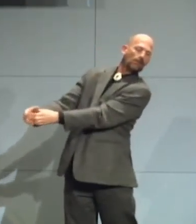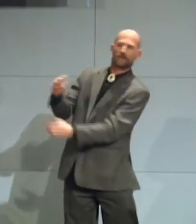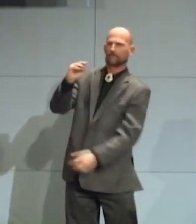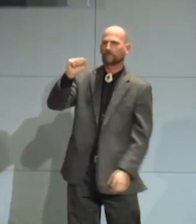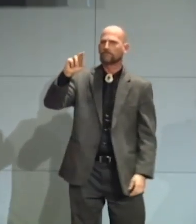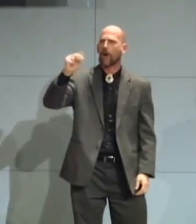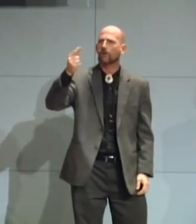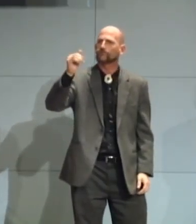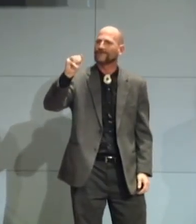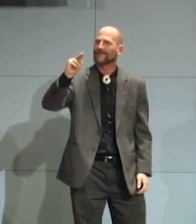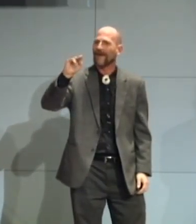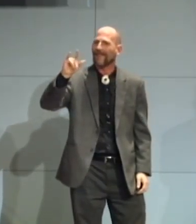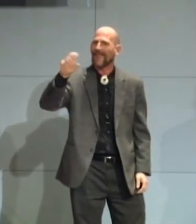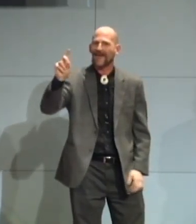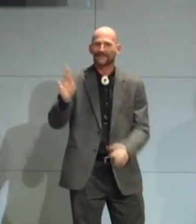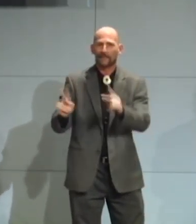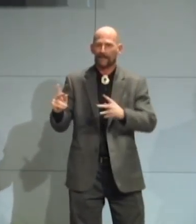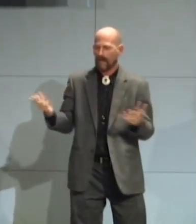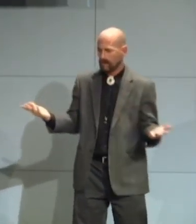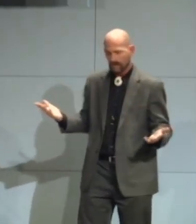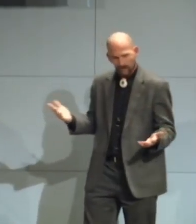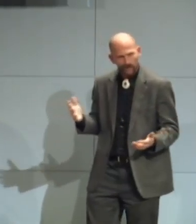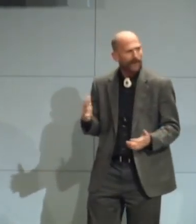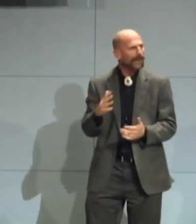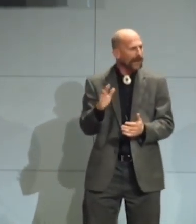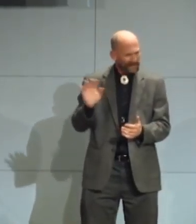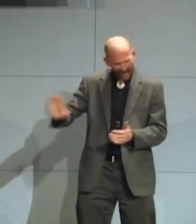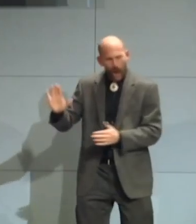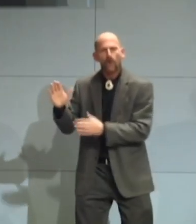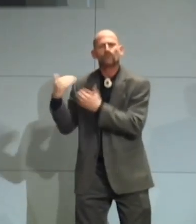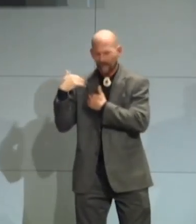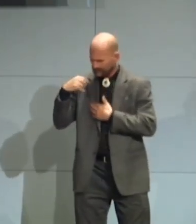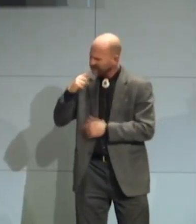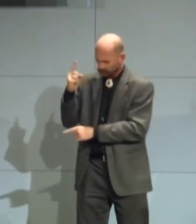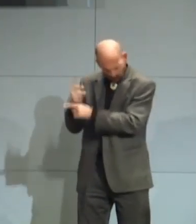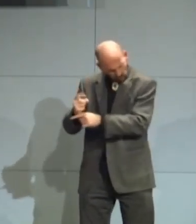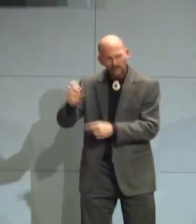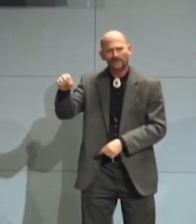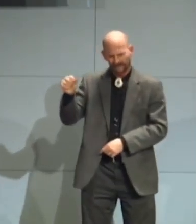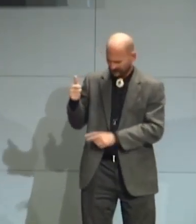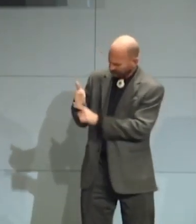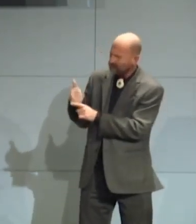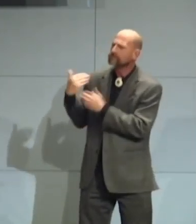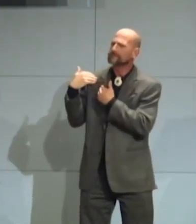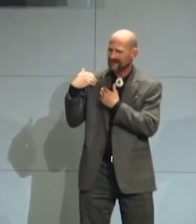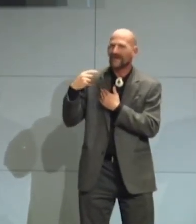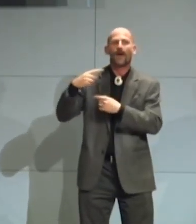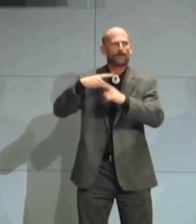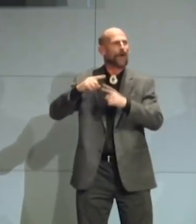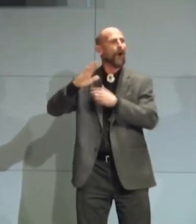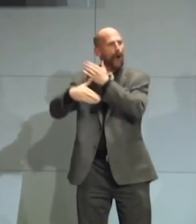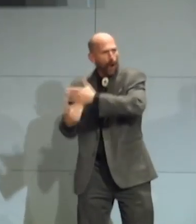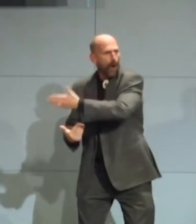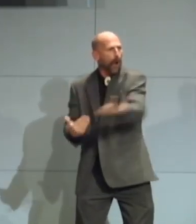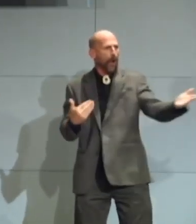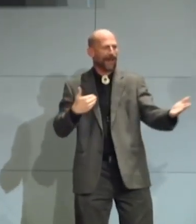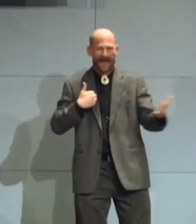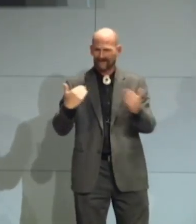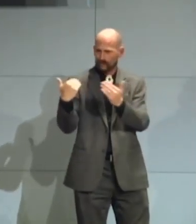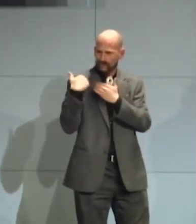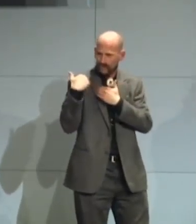and I know this as a matter of certainty, to sexism at some point, and oftentimes many points throughout